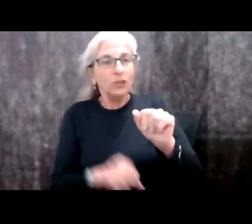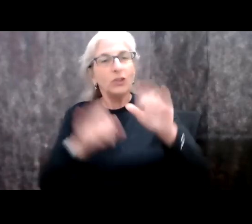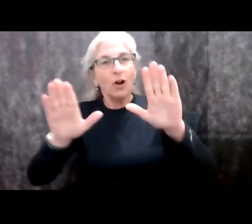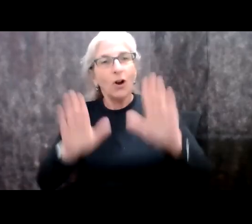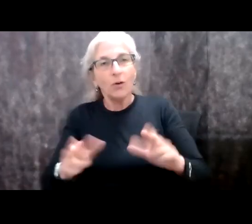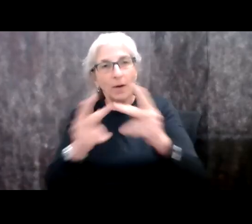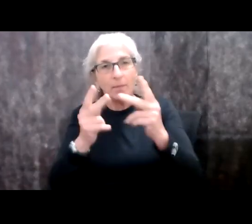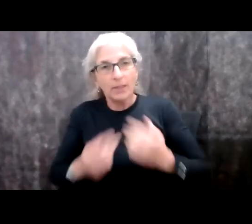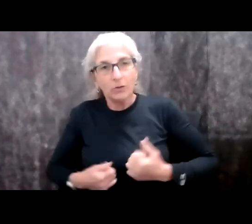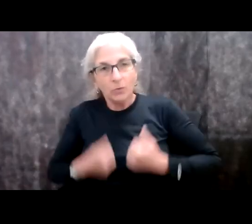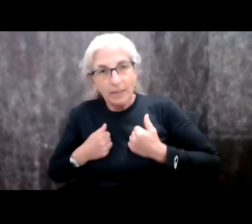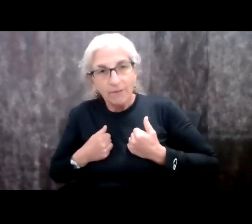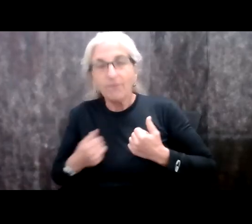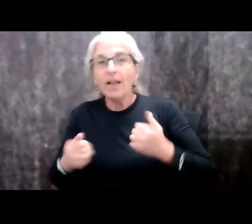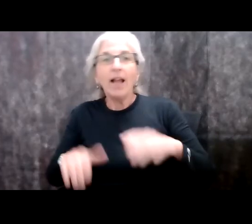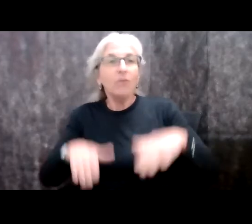safe and happy.